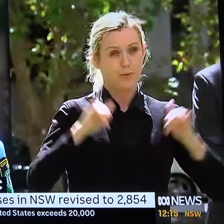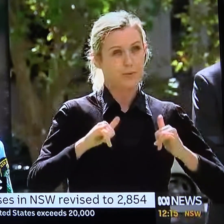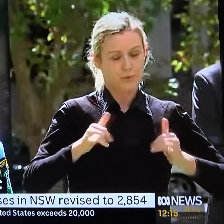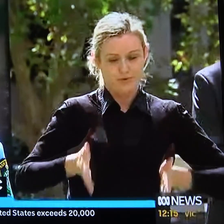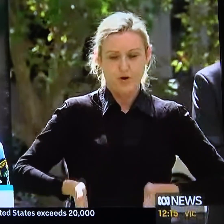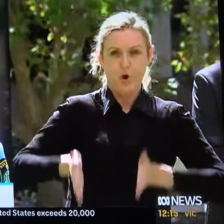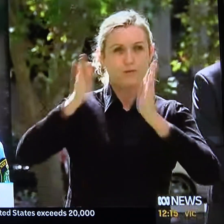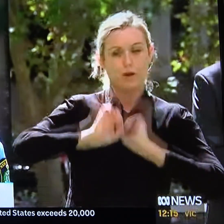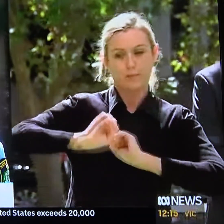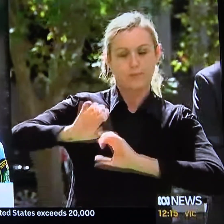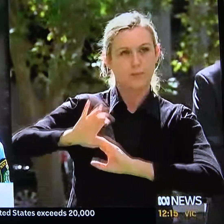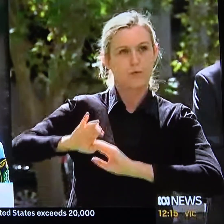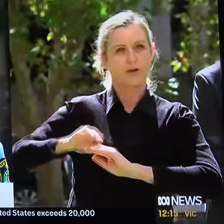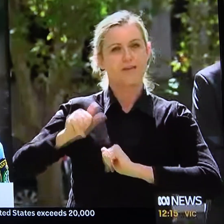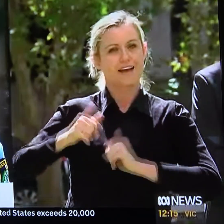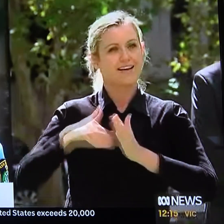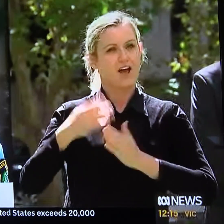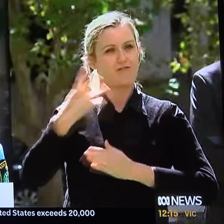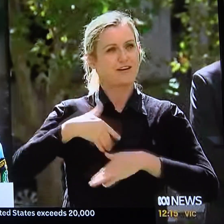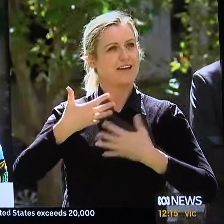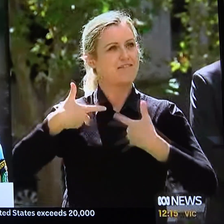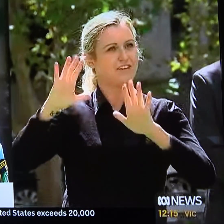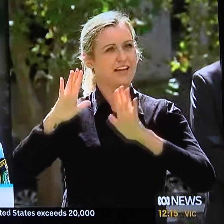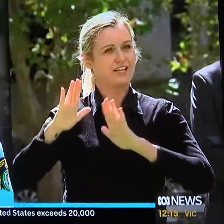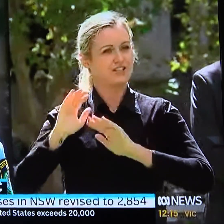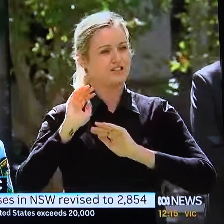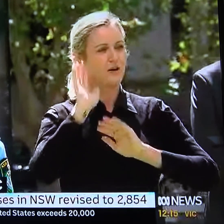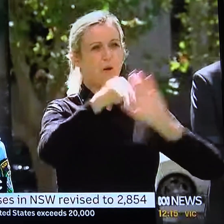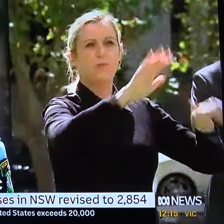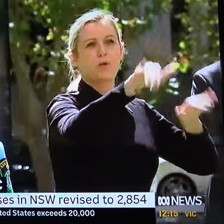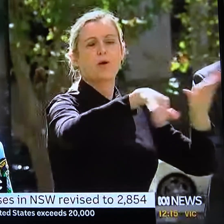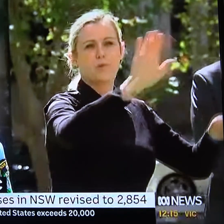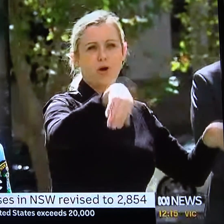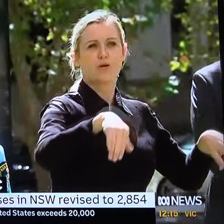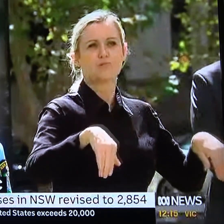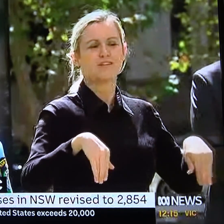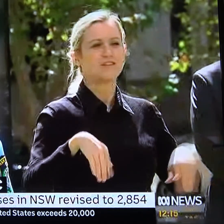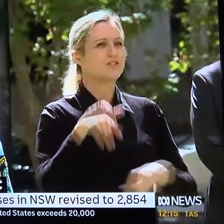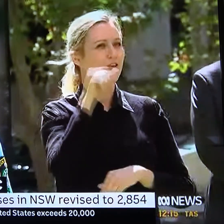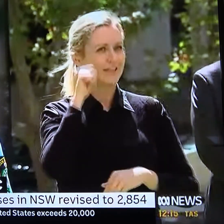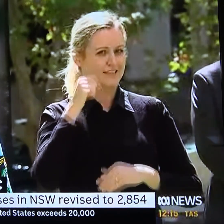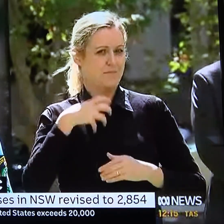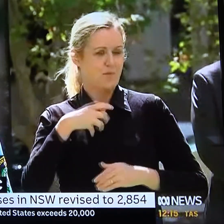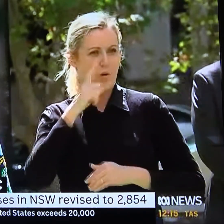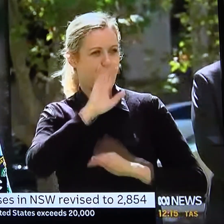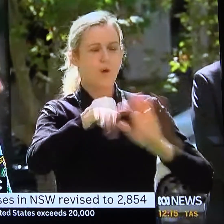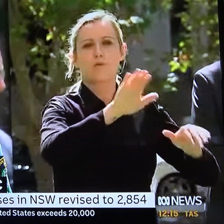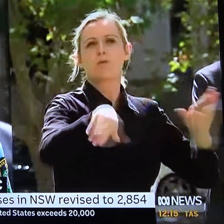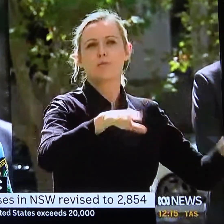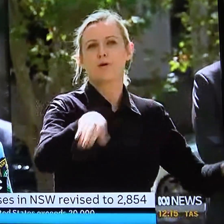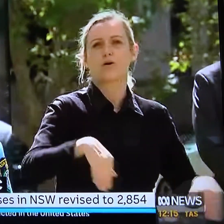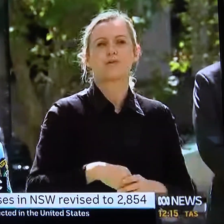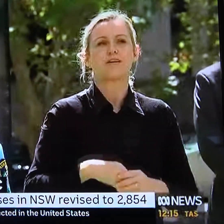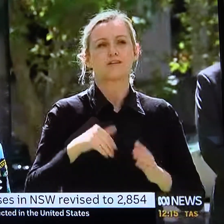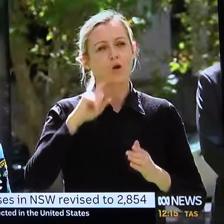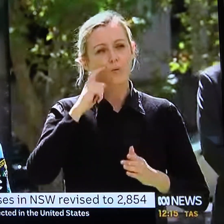and the operation continues now for a number of days and possibly weeks, and that's going smoothly. We're also pleased to report